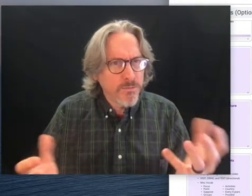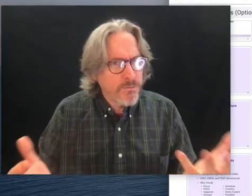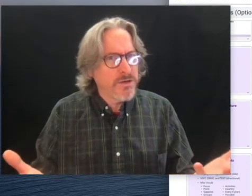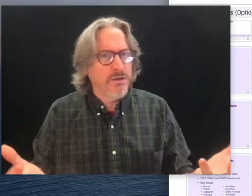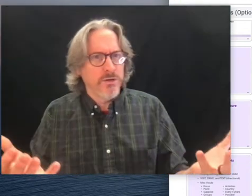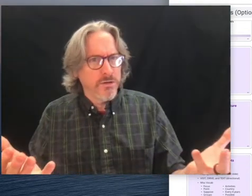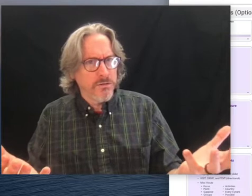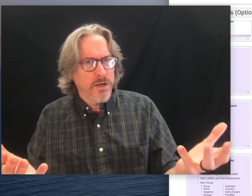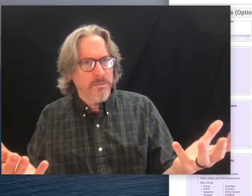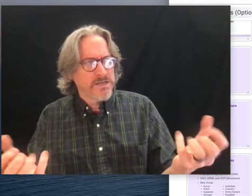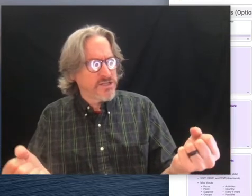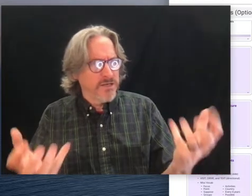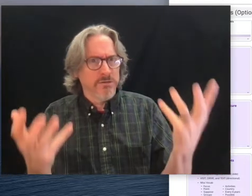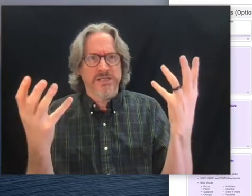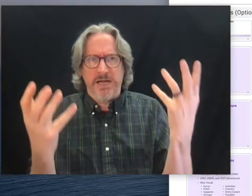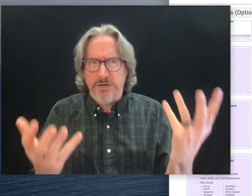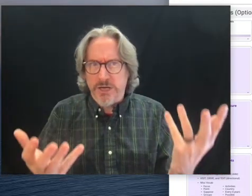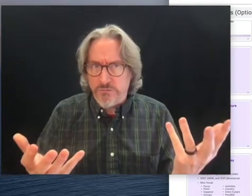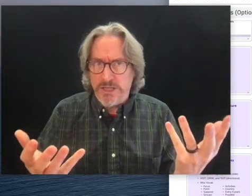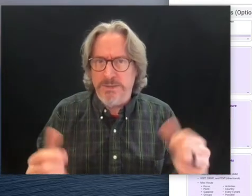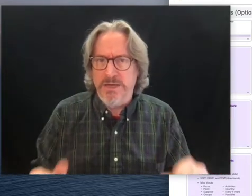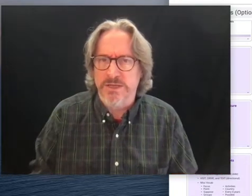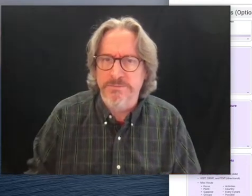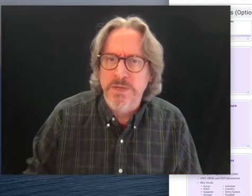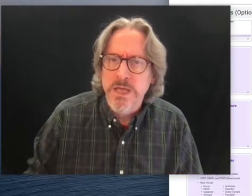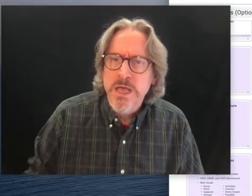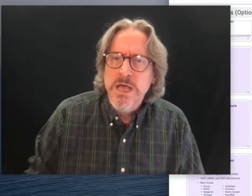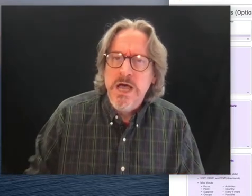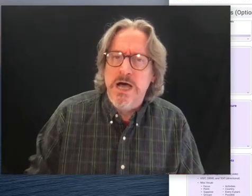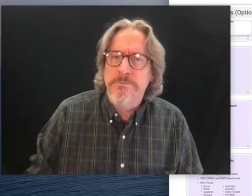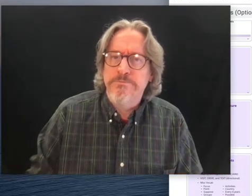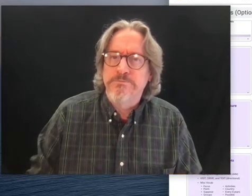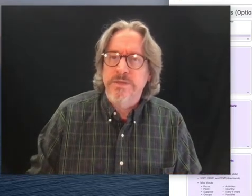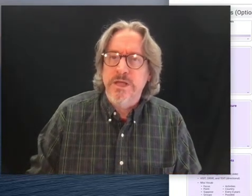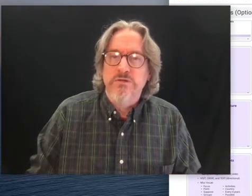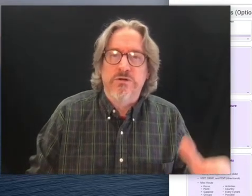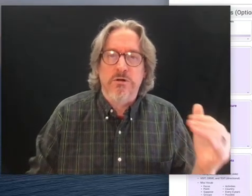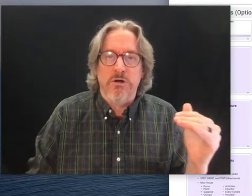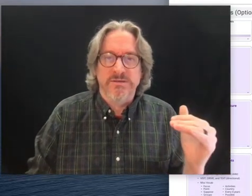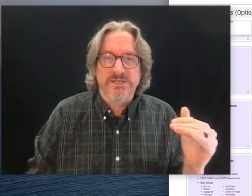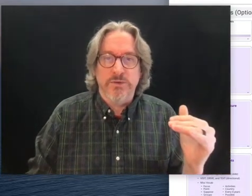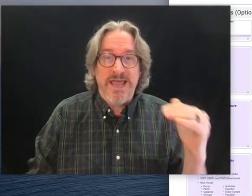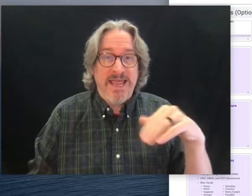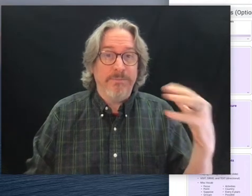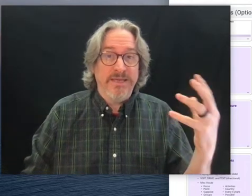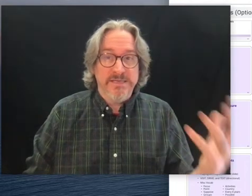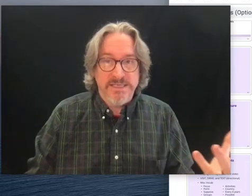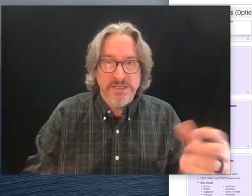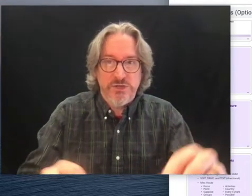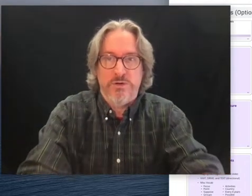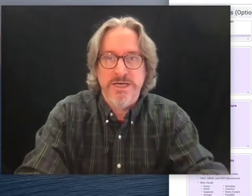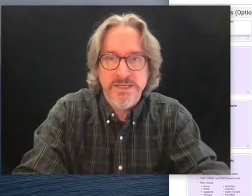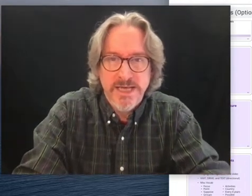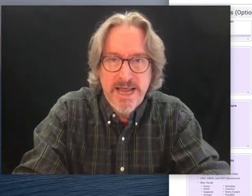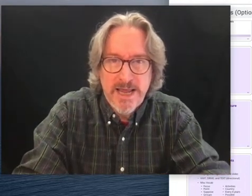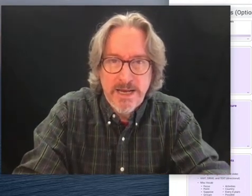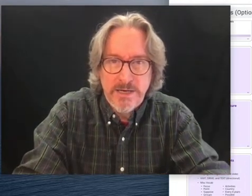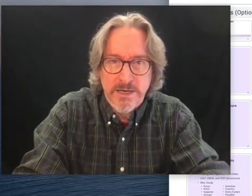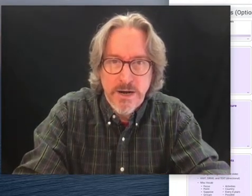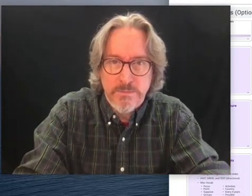simple, but a skilled signer can really play with them. There are also ABC